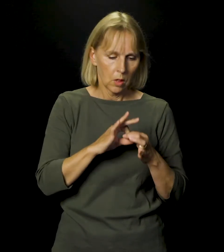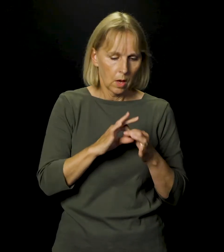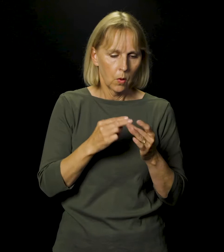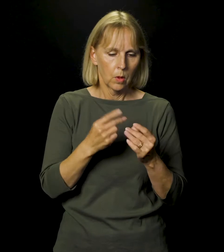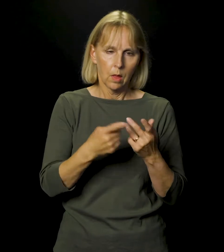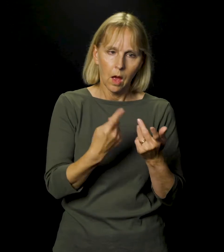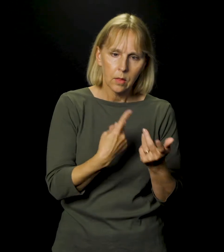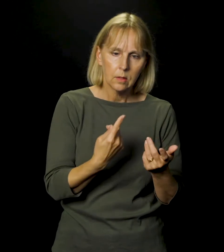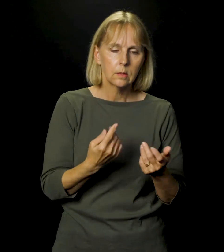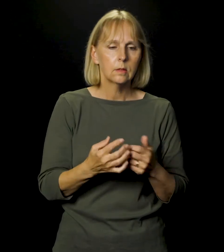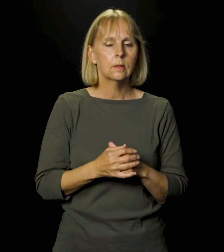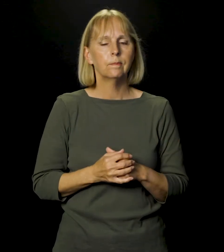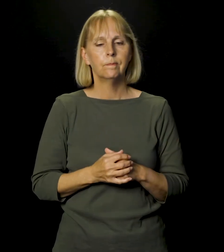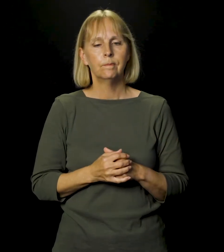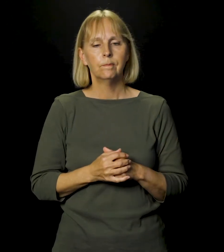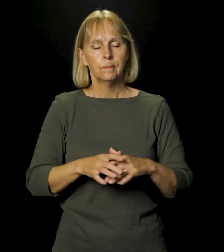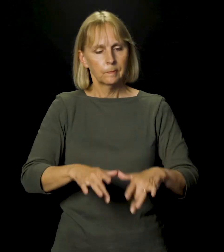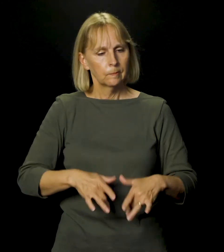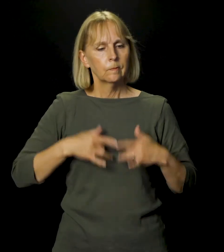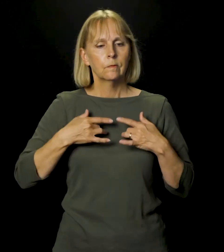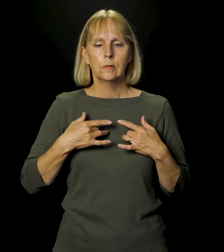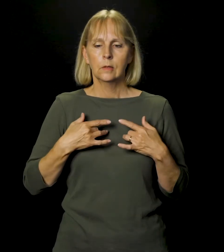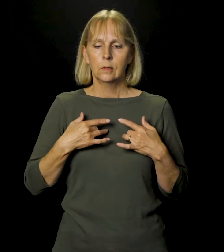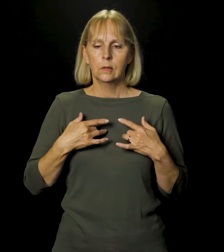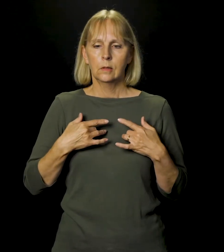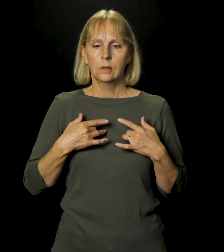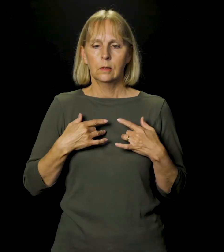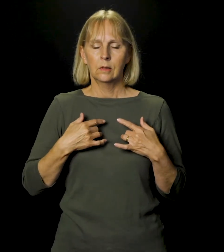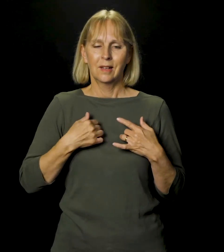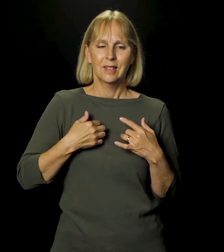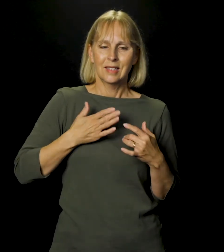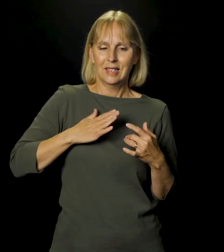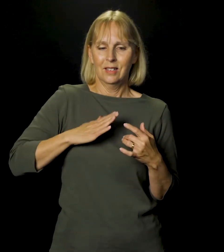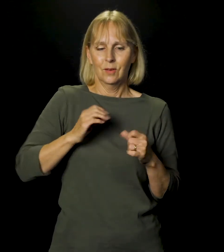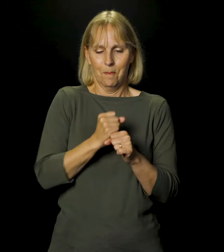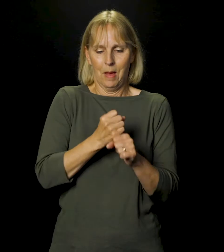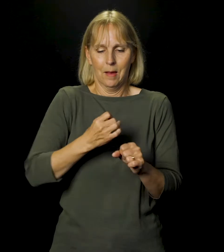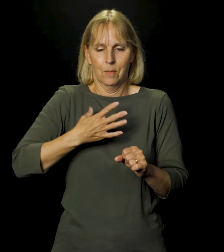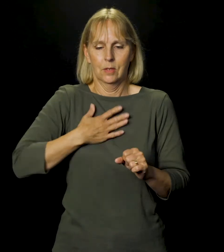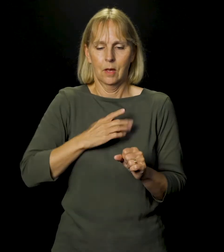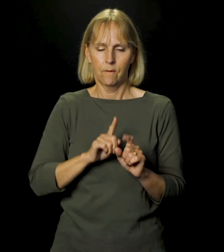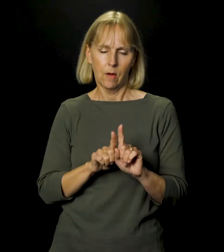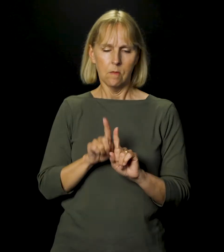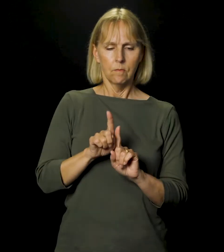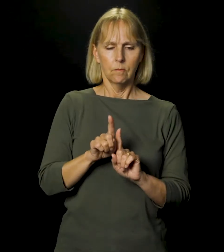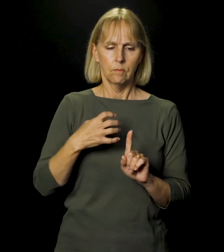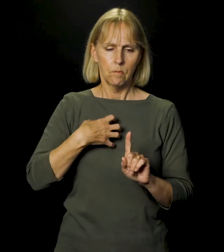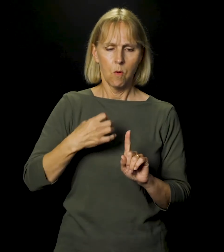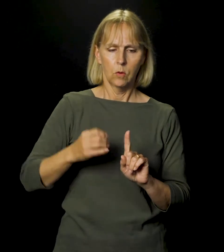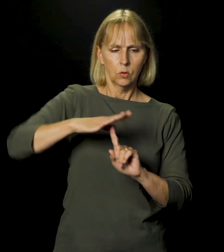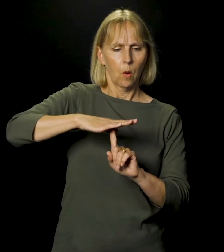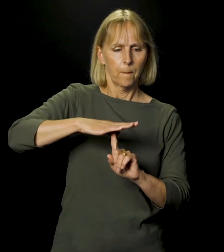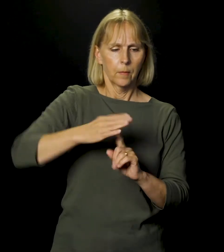people, that you feel that constant pull to elevate yourself, to make yourself shine,